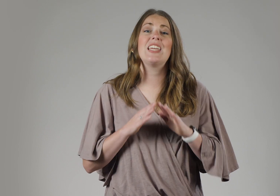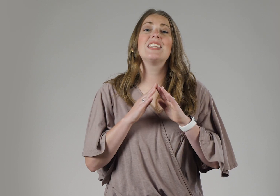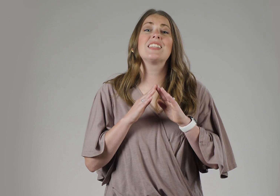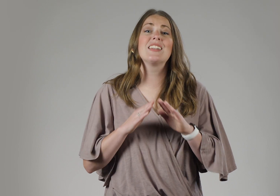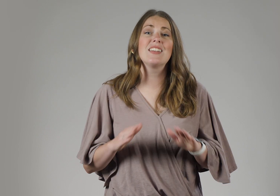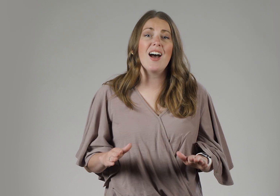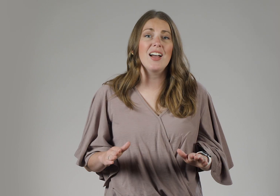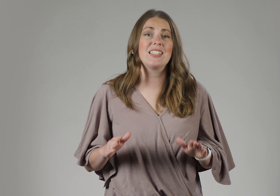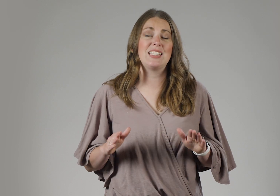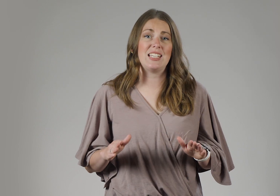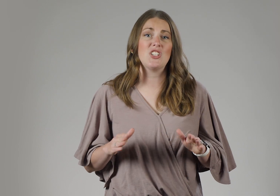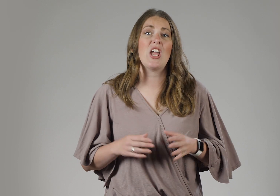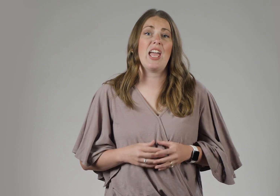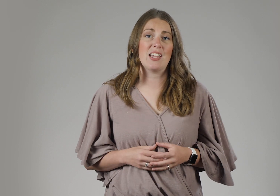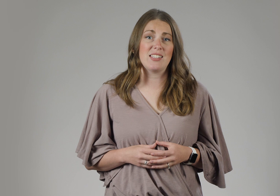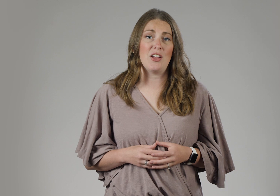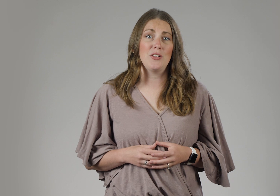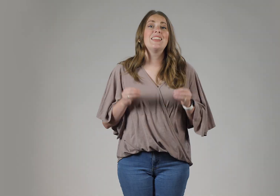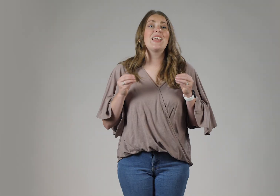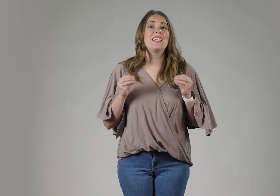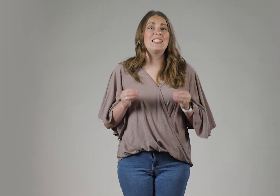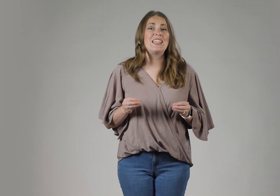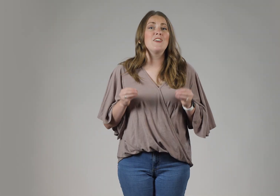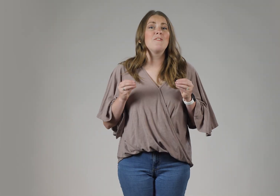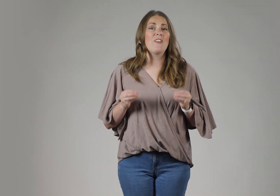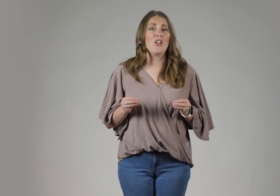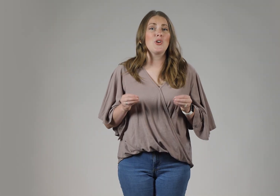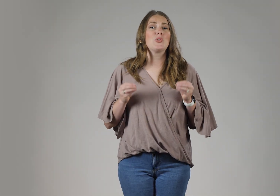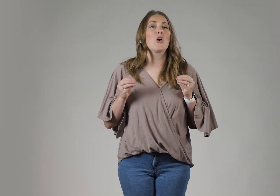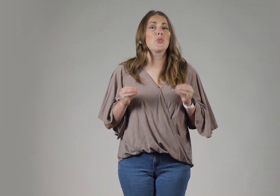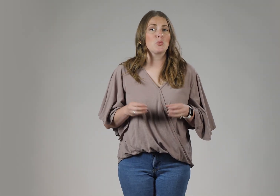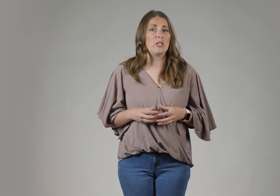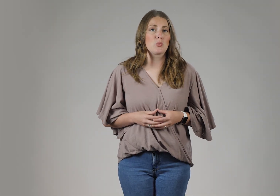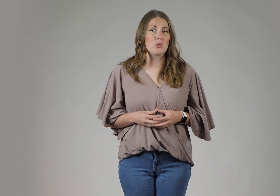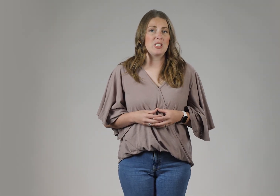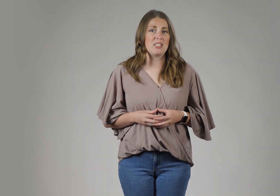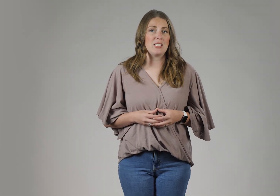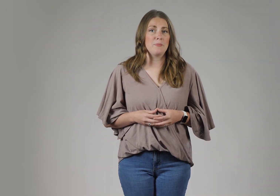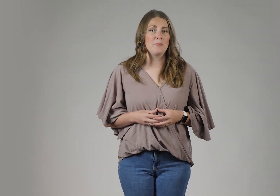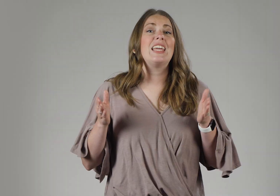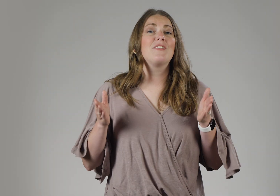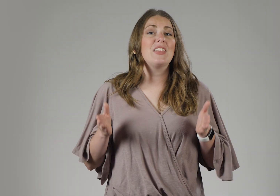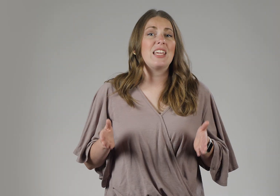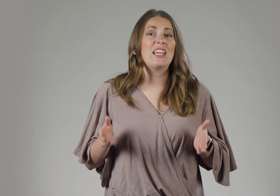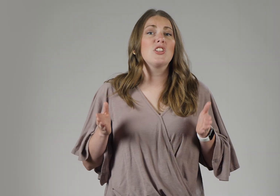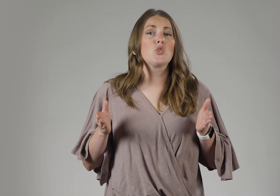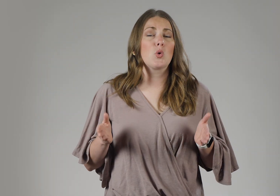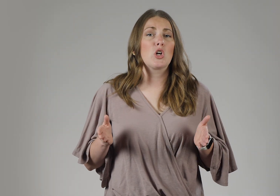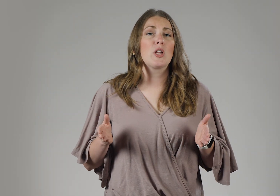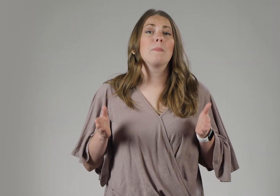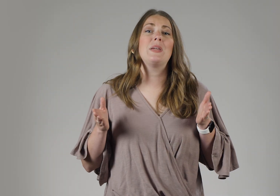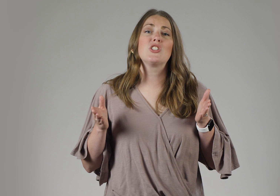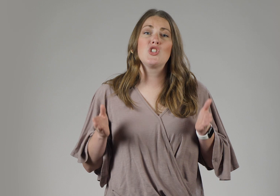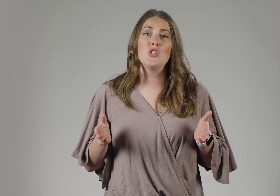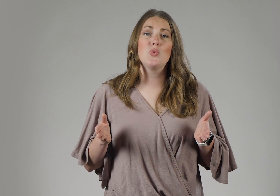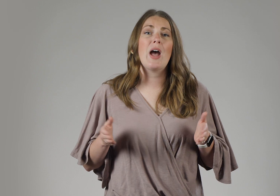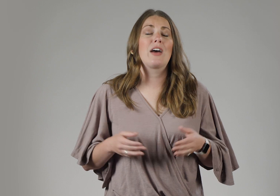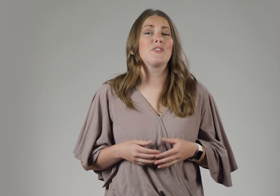is not to teach ASL. The idea follows a 3-rule system. If the English word meets 2 out of the